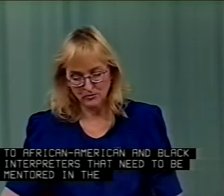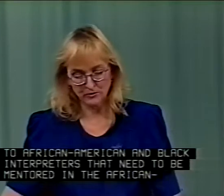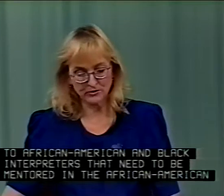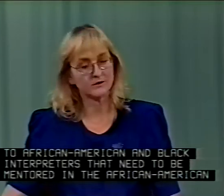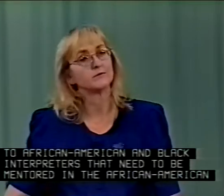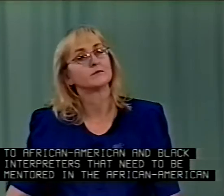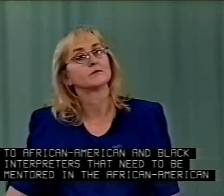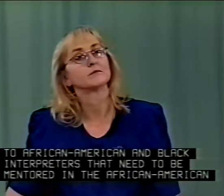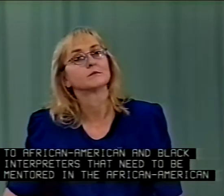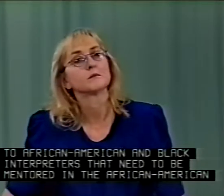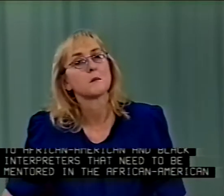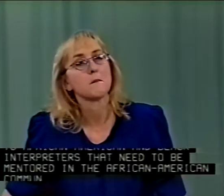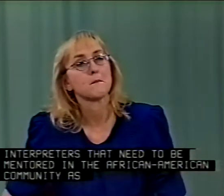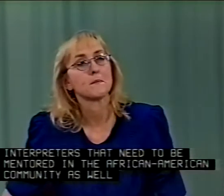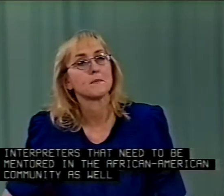interpreters.